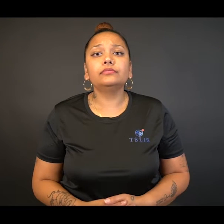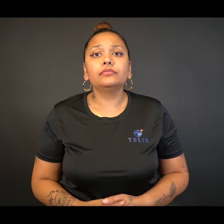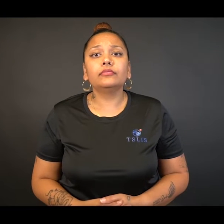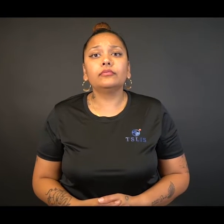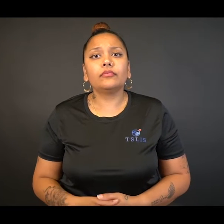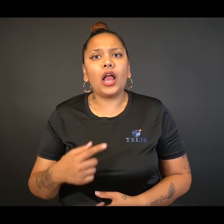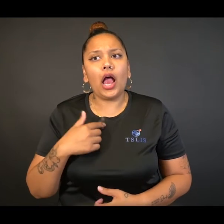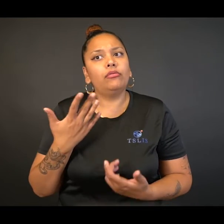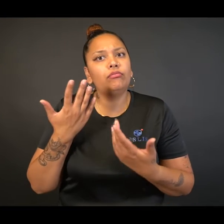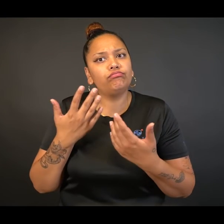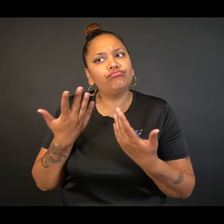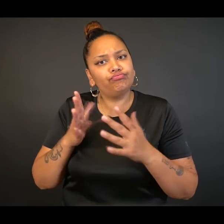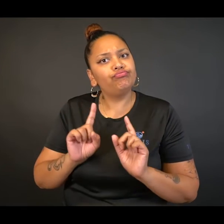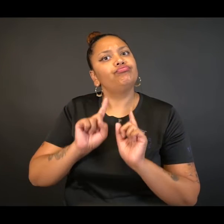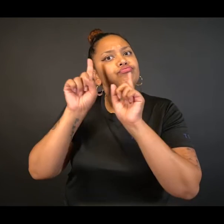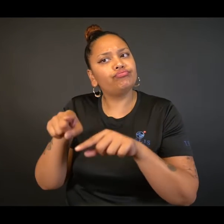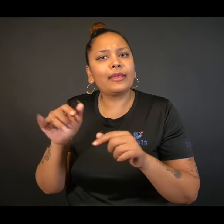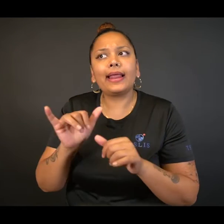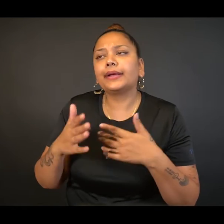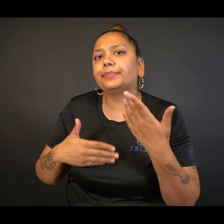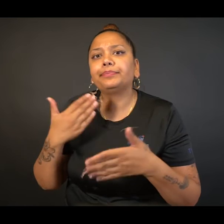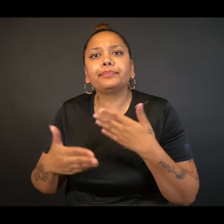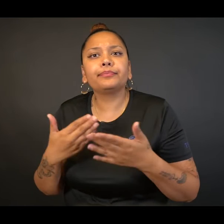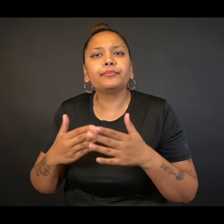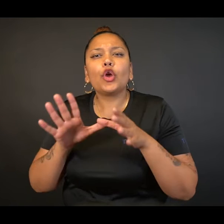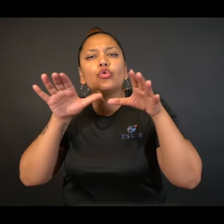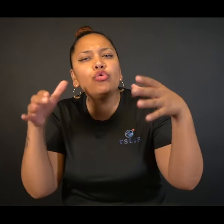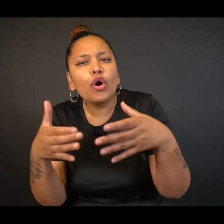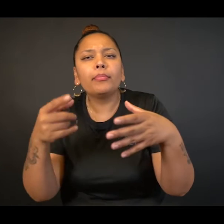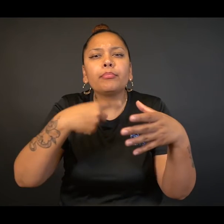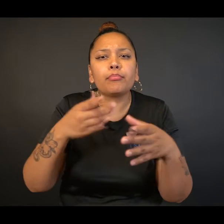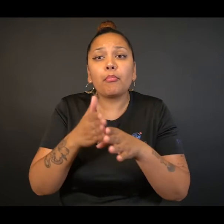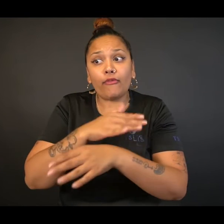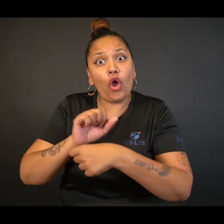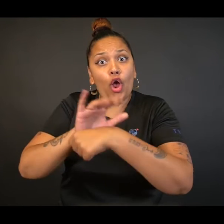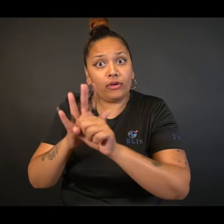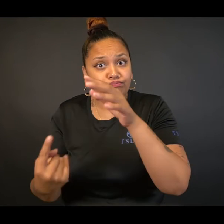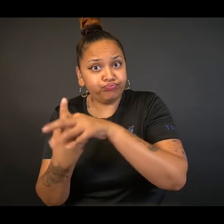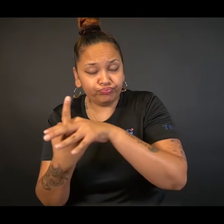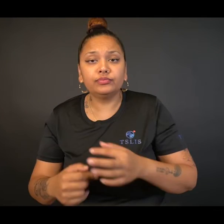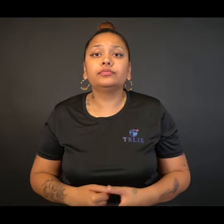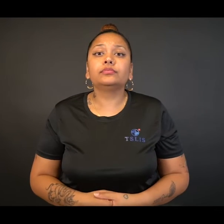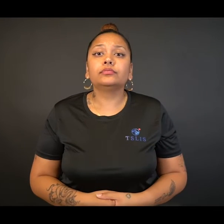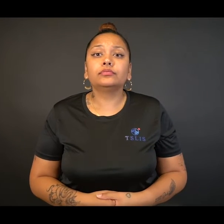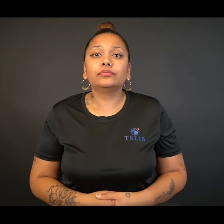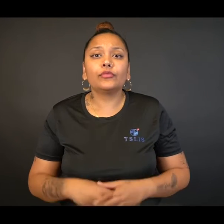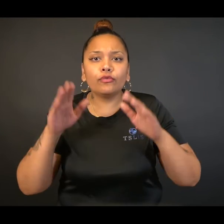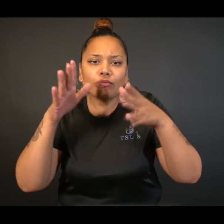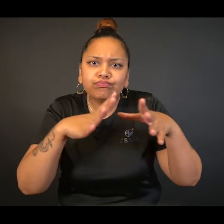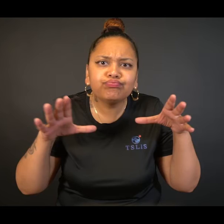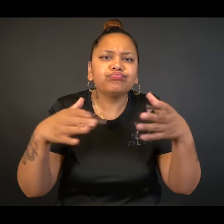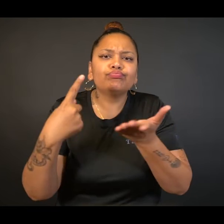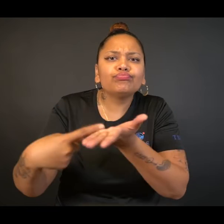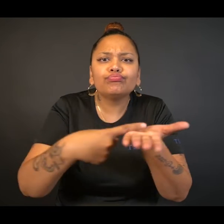group pre-pandemic on print disabilities that I learned that